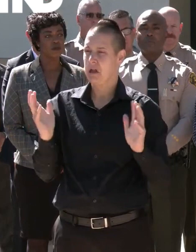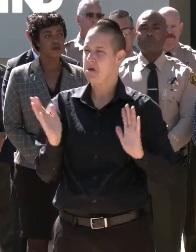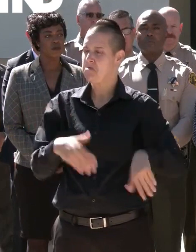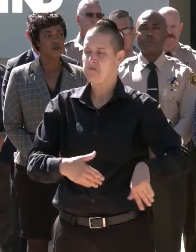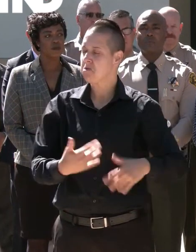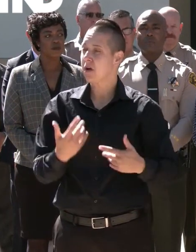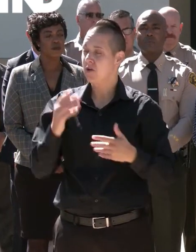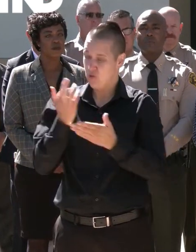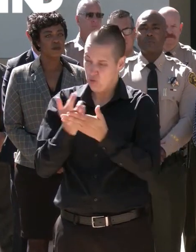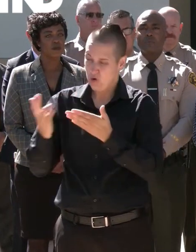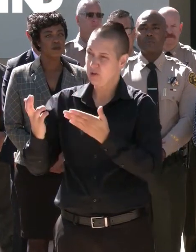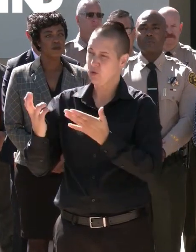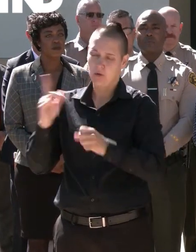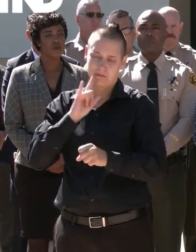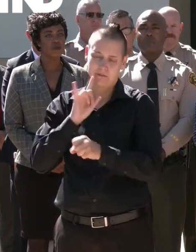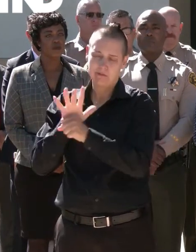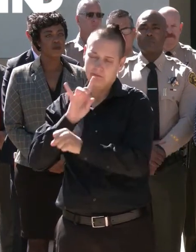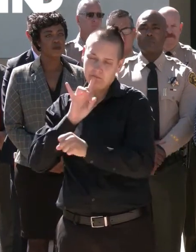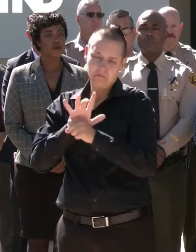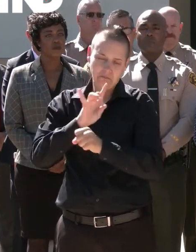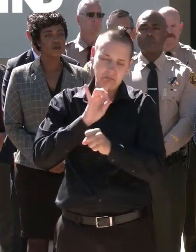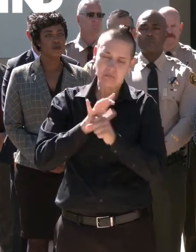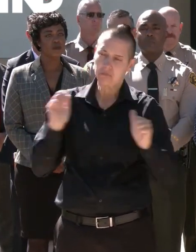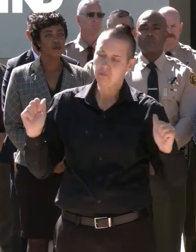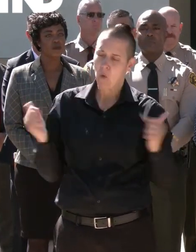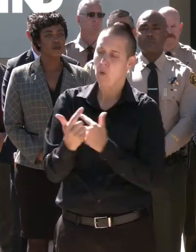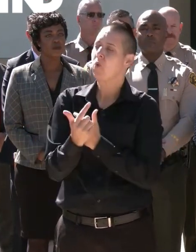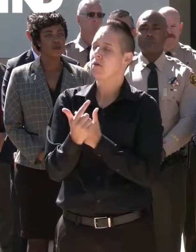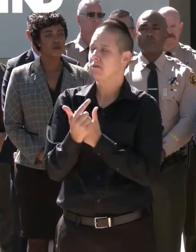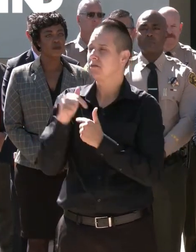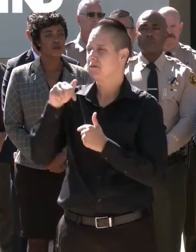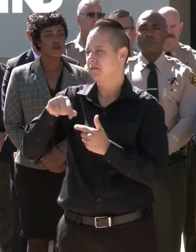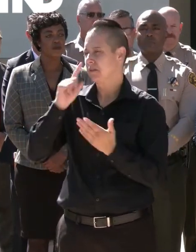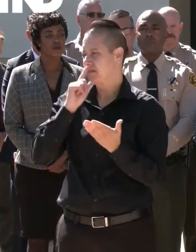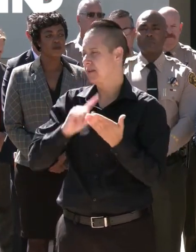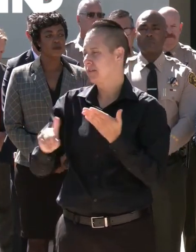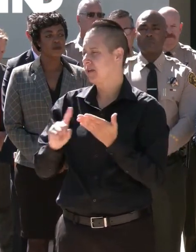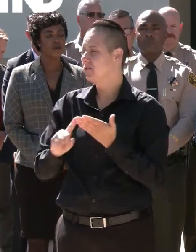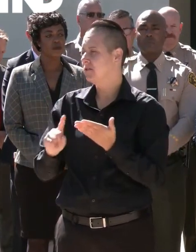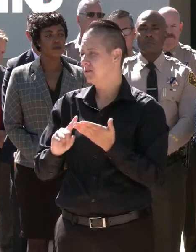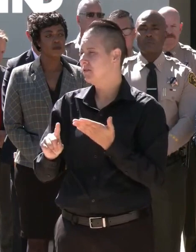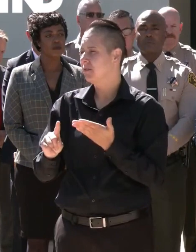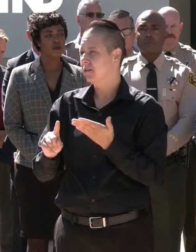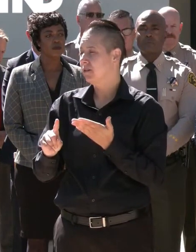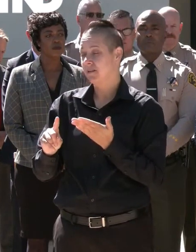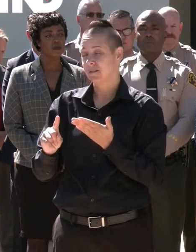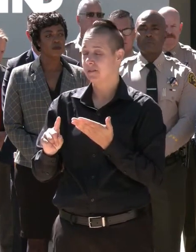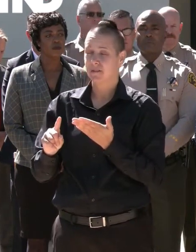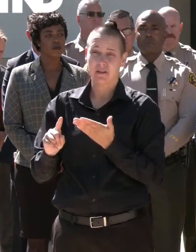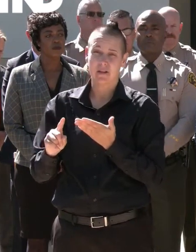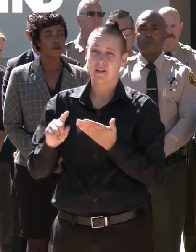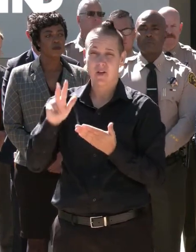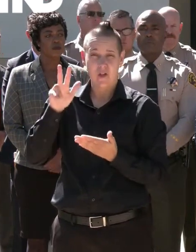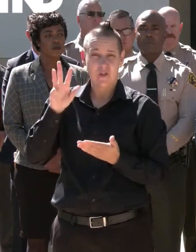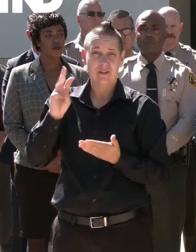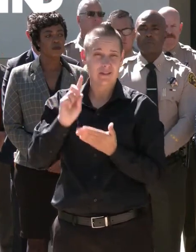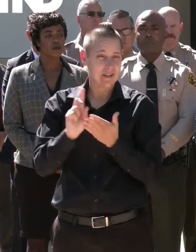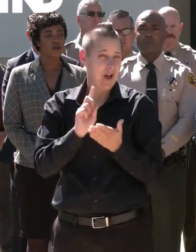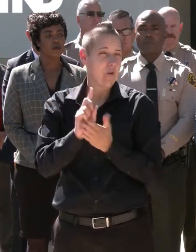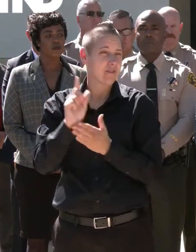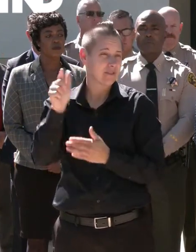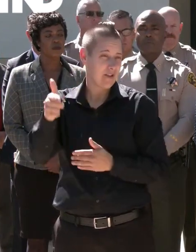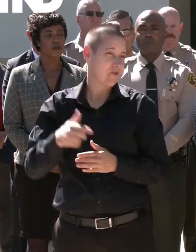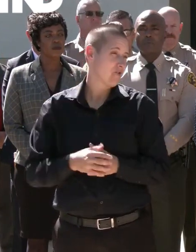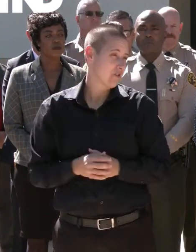of our resources were entirely committed for this investigation. And as I stated earlier, 36 hours